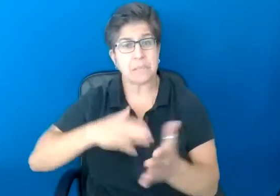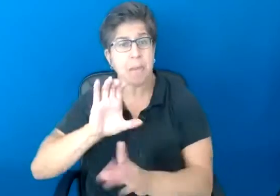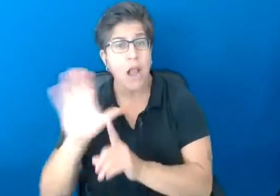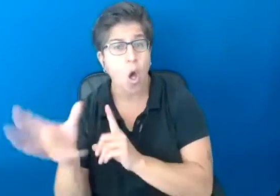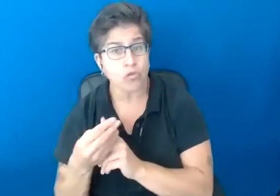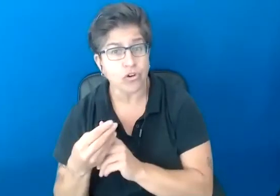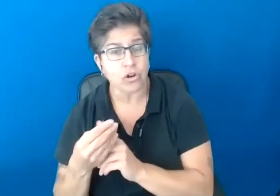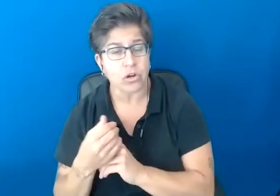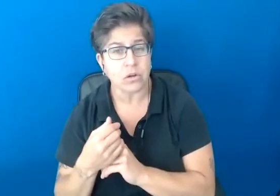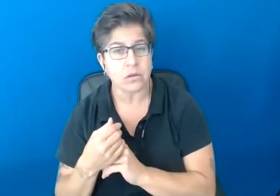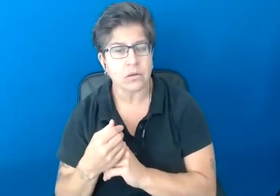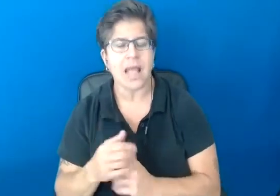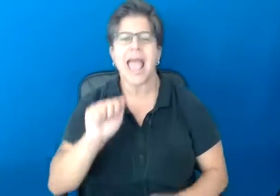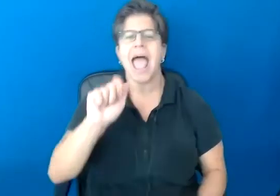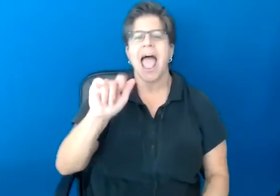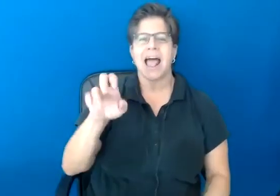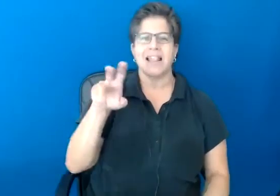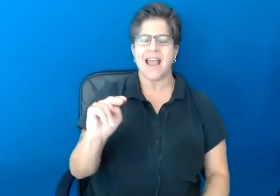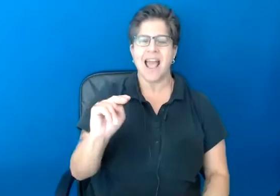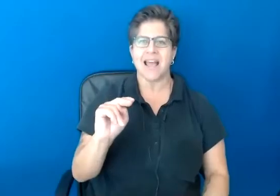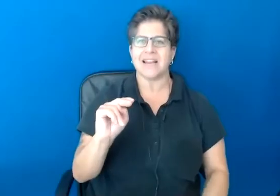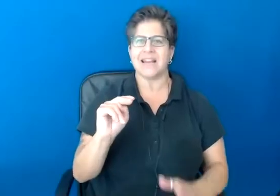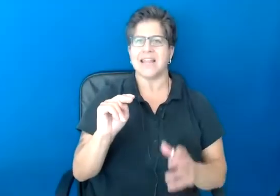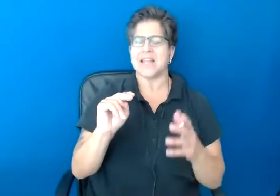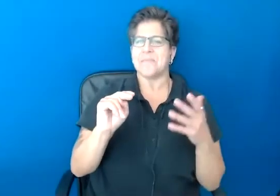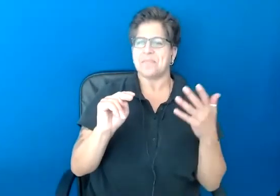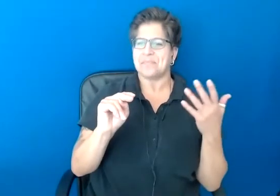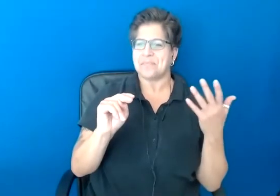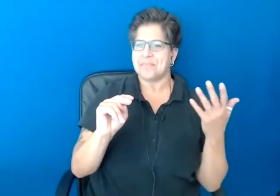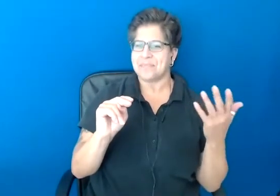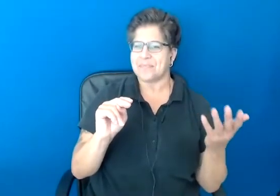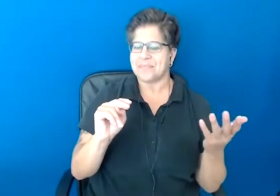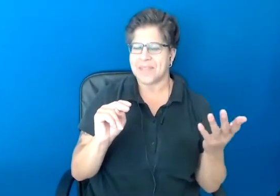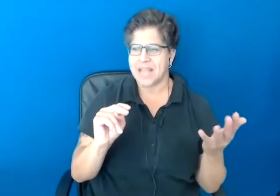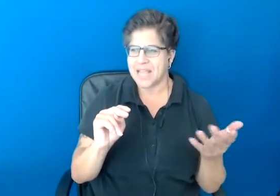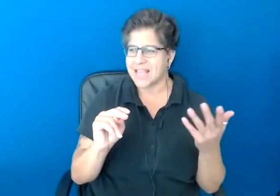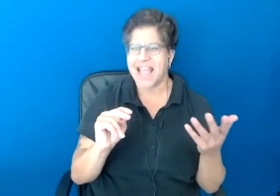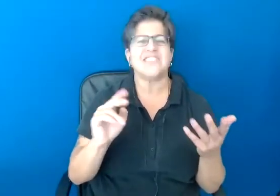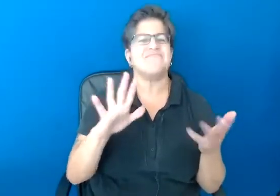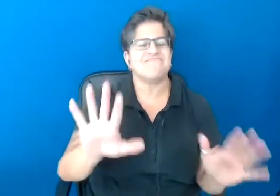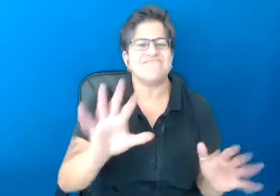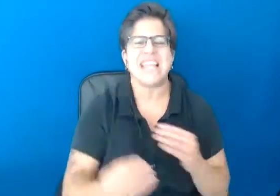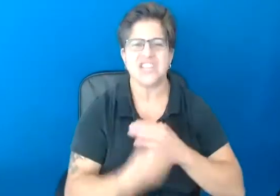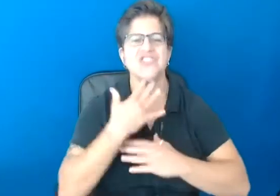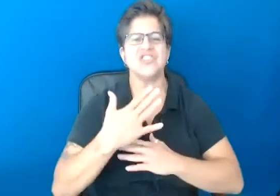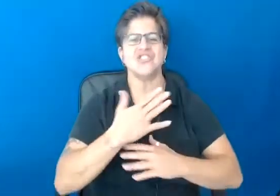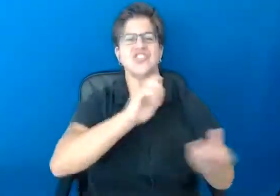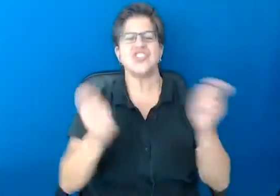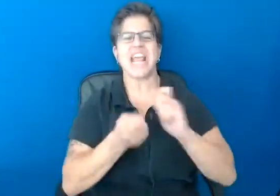changing my attitudes about me, about who I really want to be and how